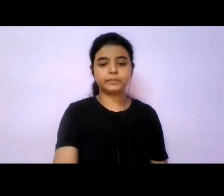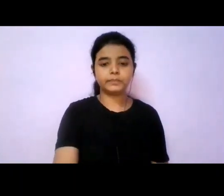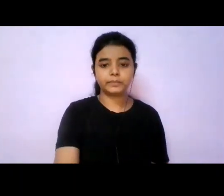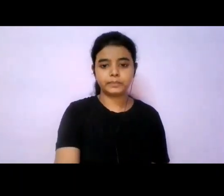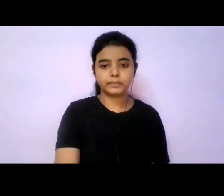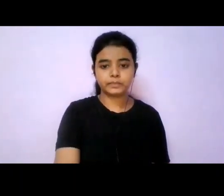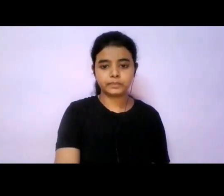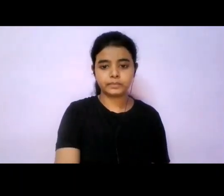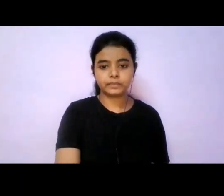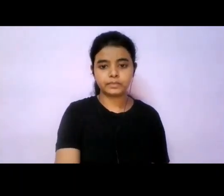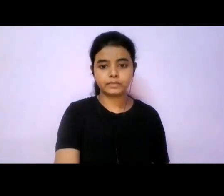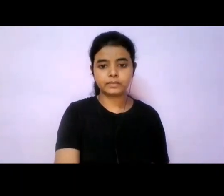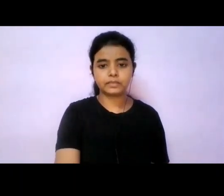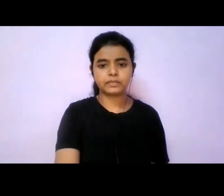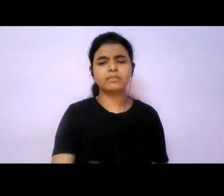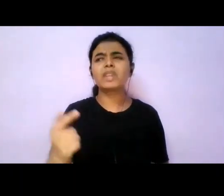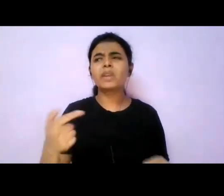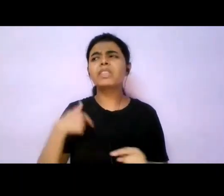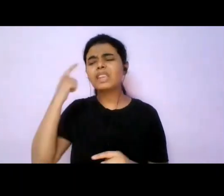even quite sure what they're selling.